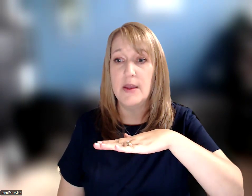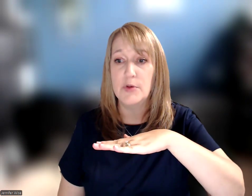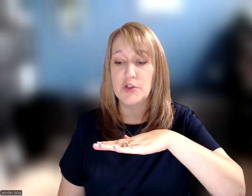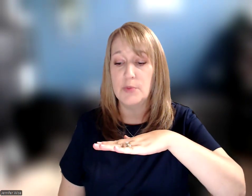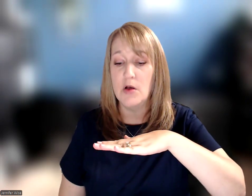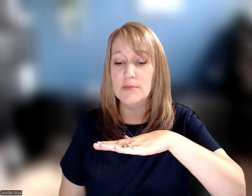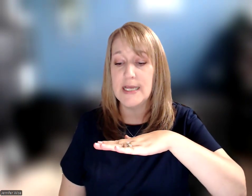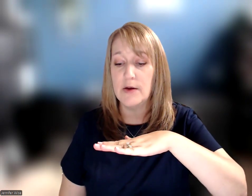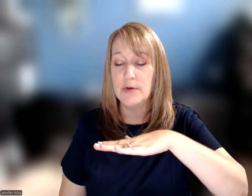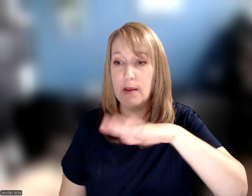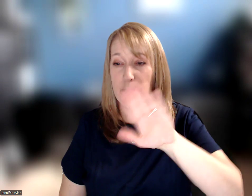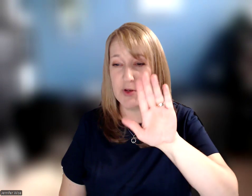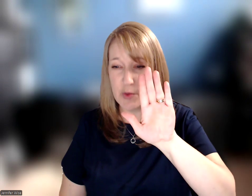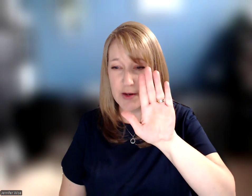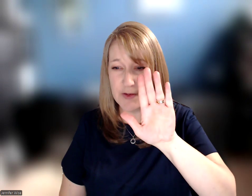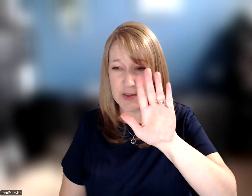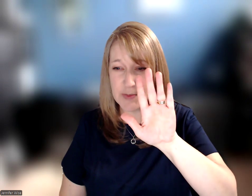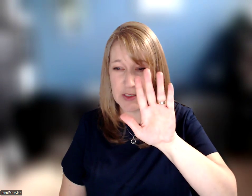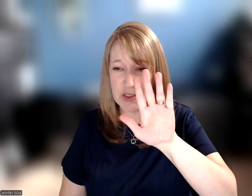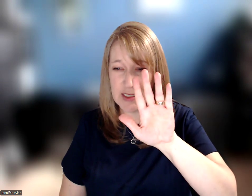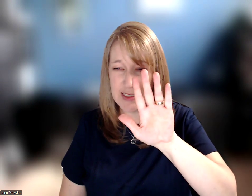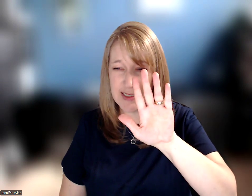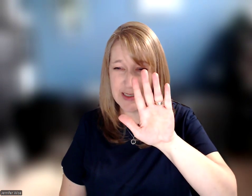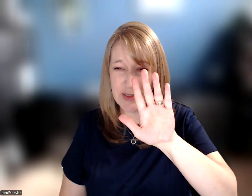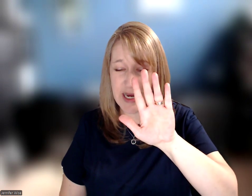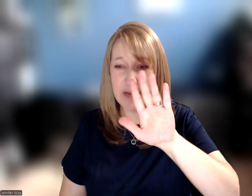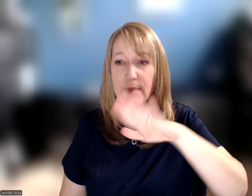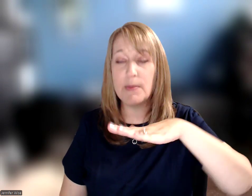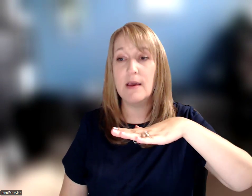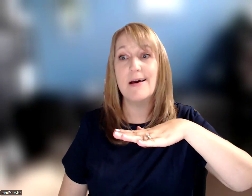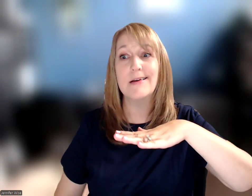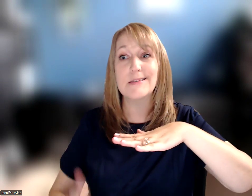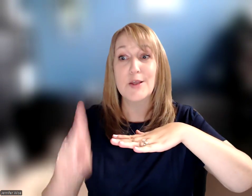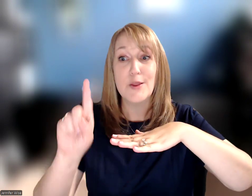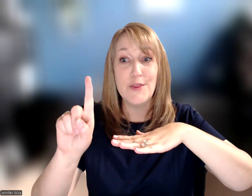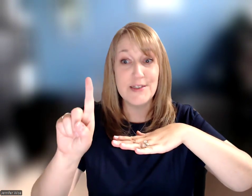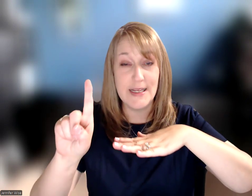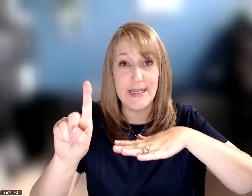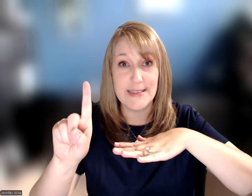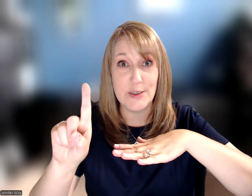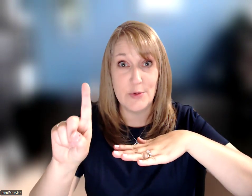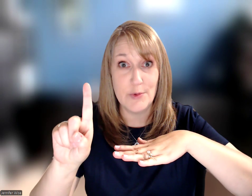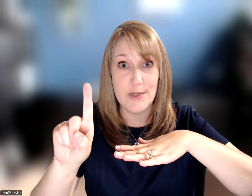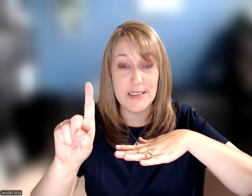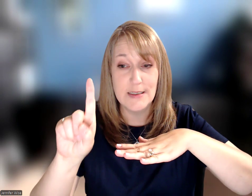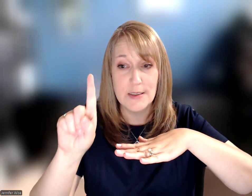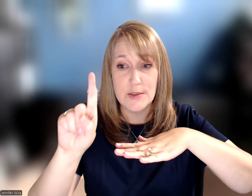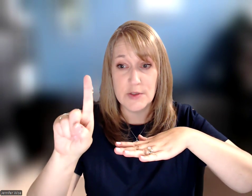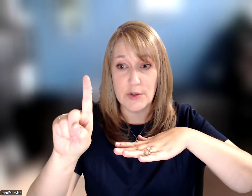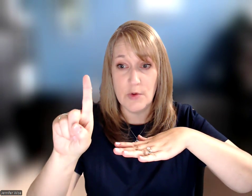put your palm down. But you want your fingers spread just a tiny bit because this hand has to go through it. So you want